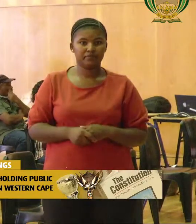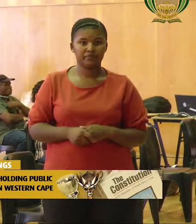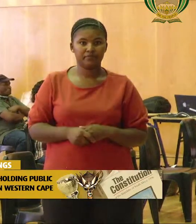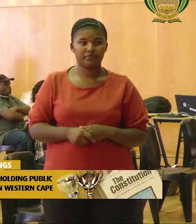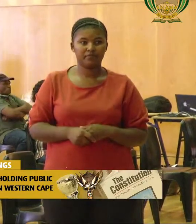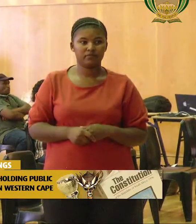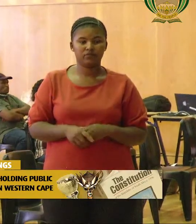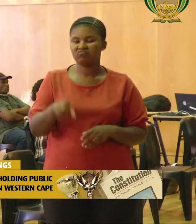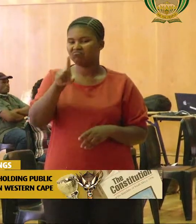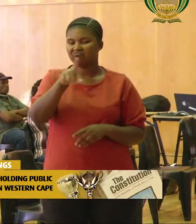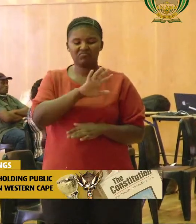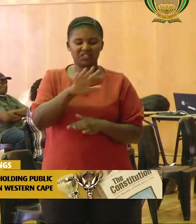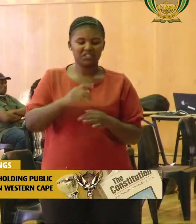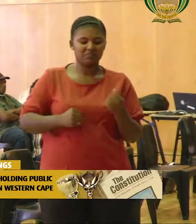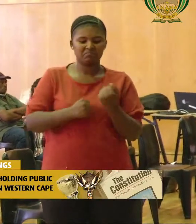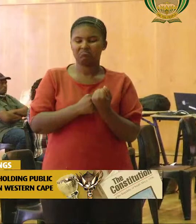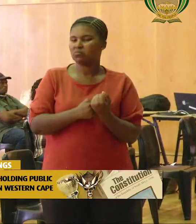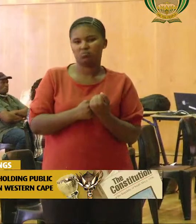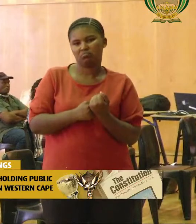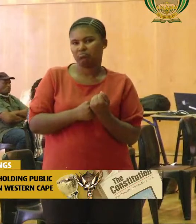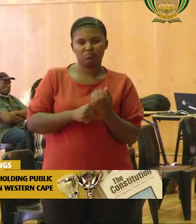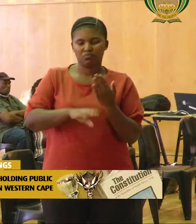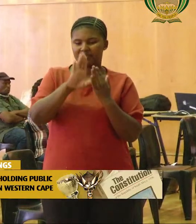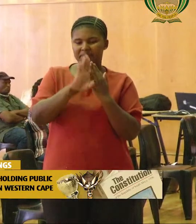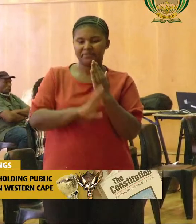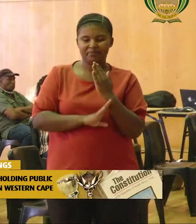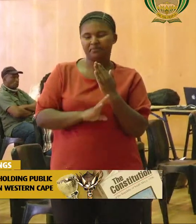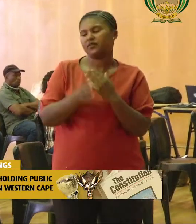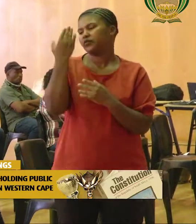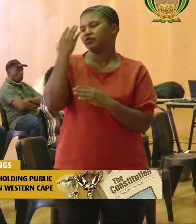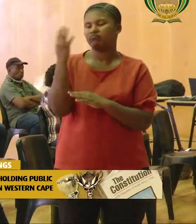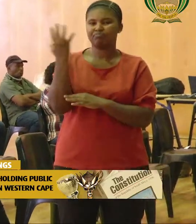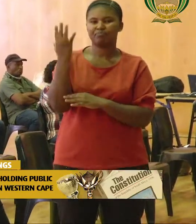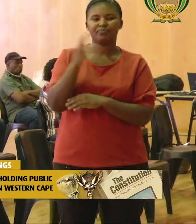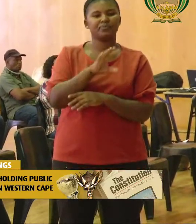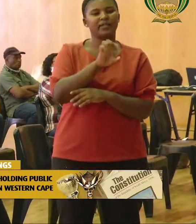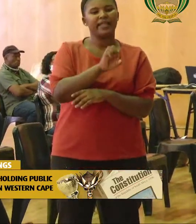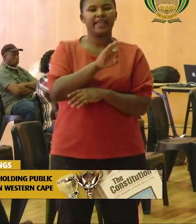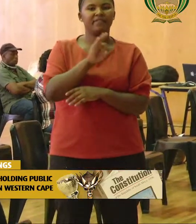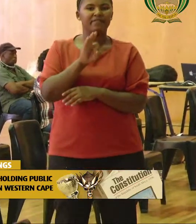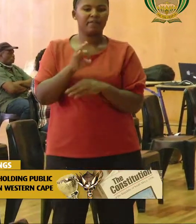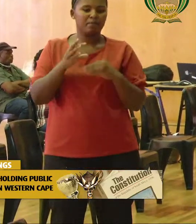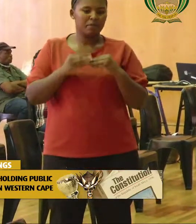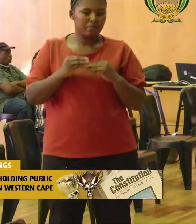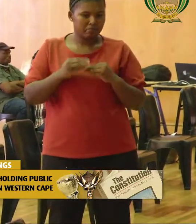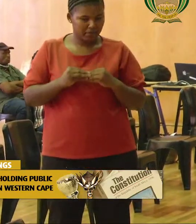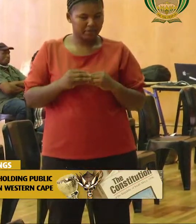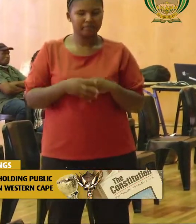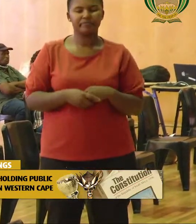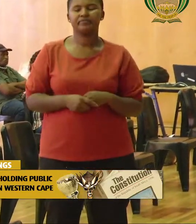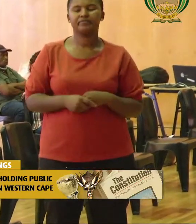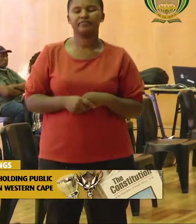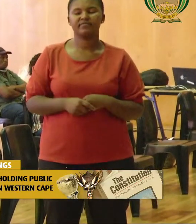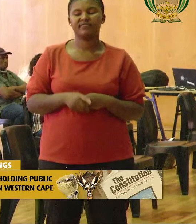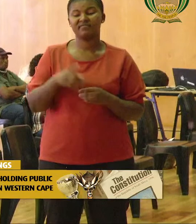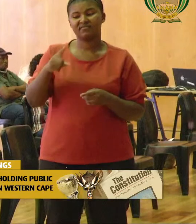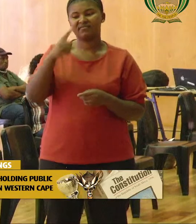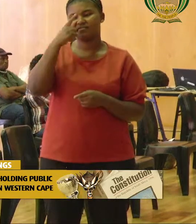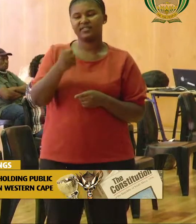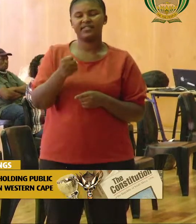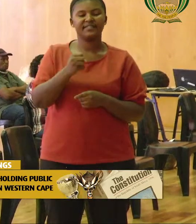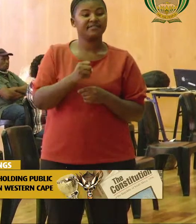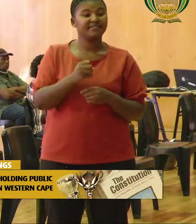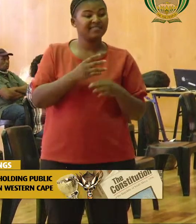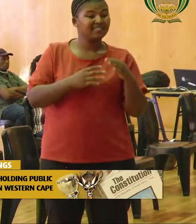support the bill, as has been previously said by all EFF members. They believe that it